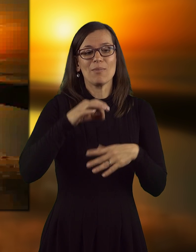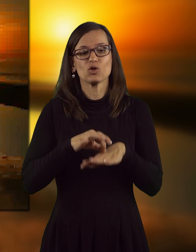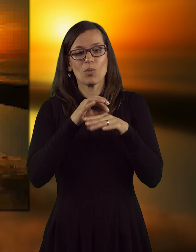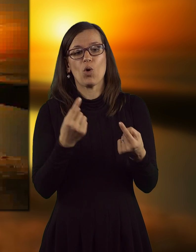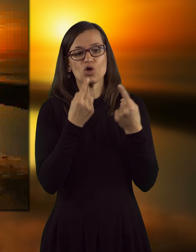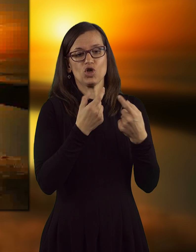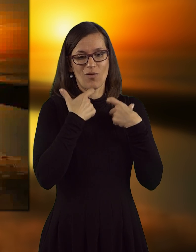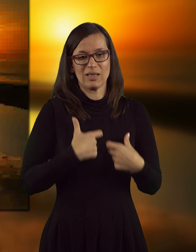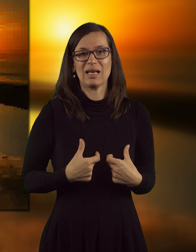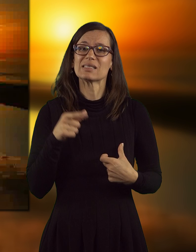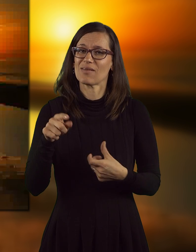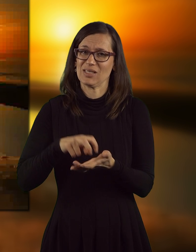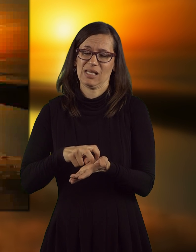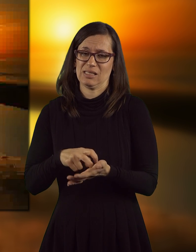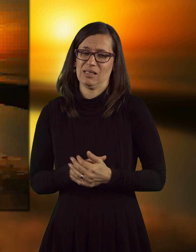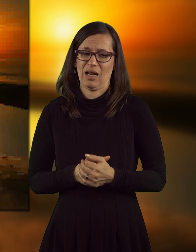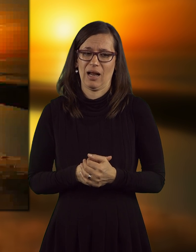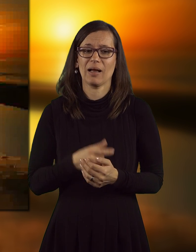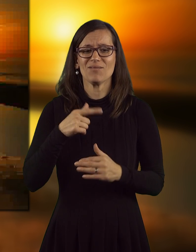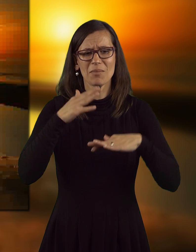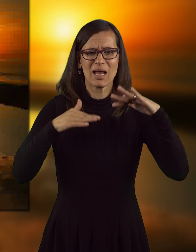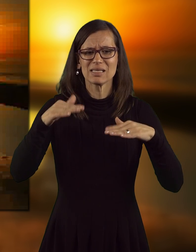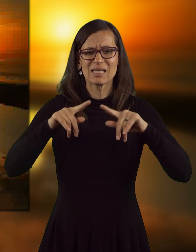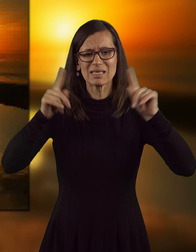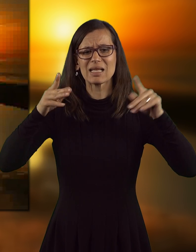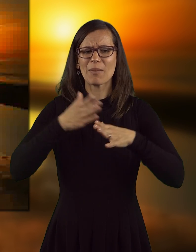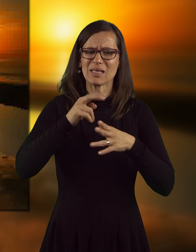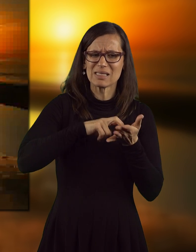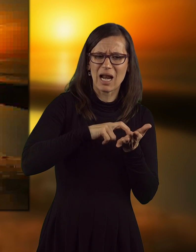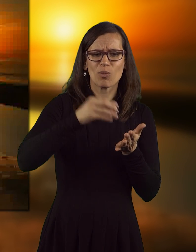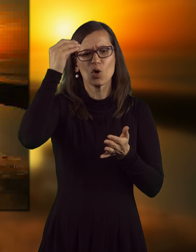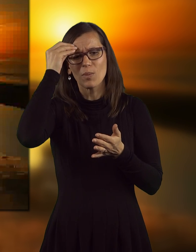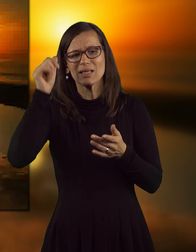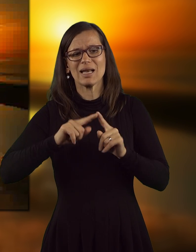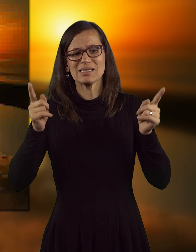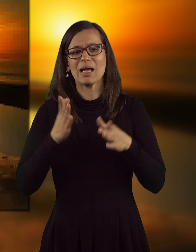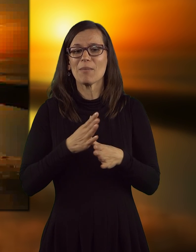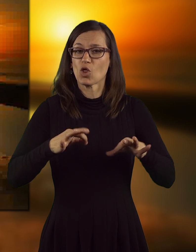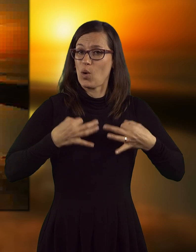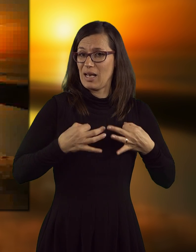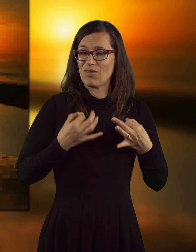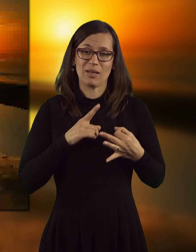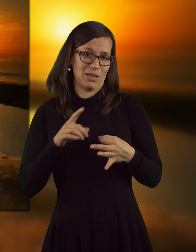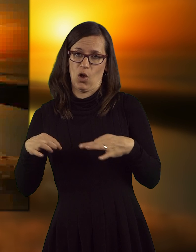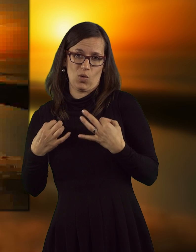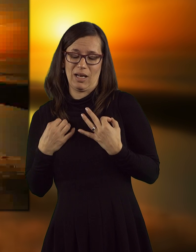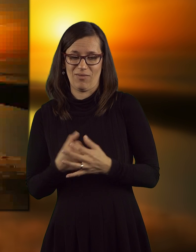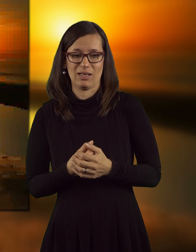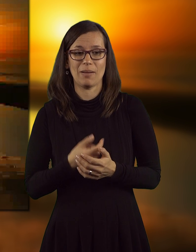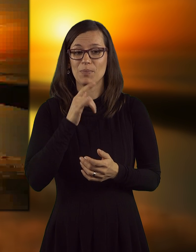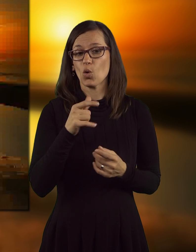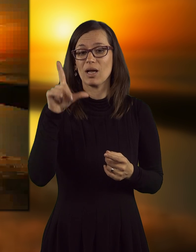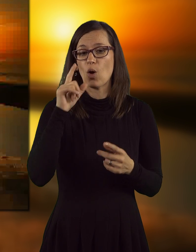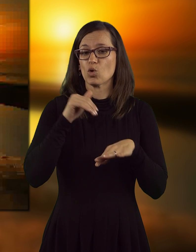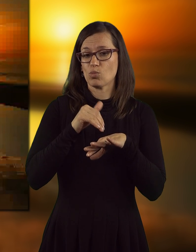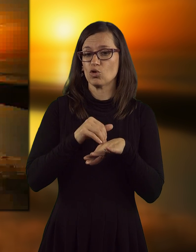can have pain in your body and feel fear. And the vibrational difference between fear and hope is the difference between recovery or not. That's the